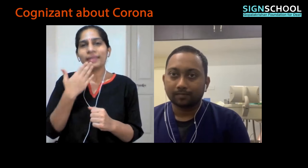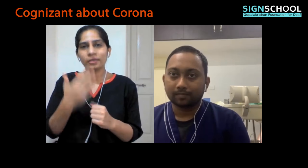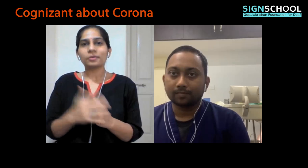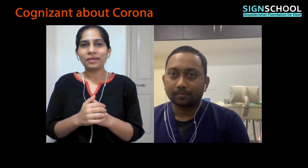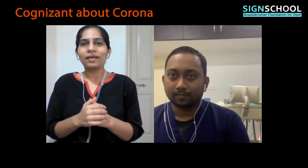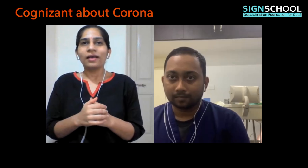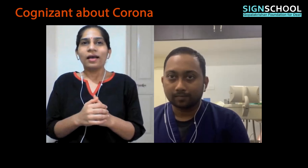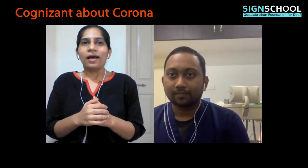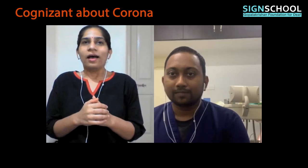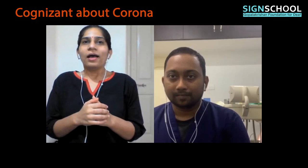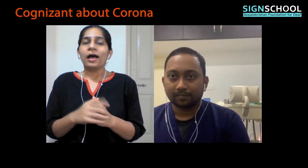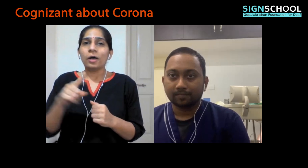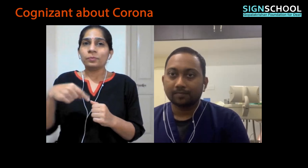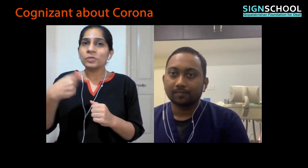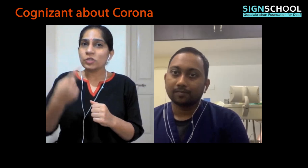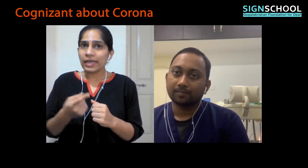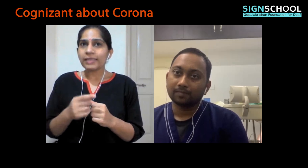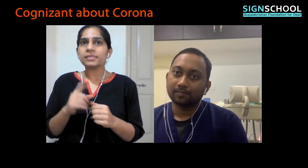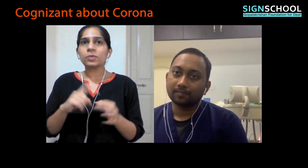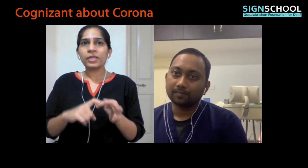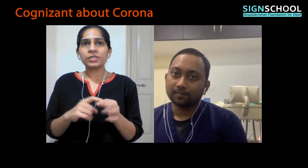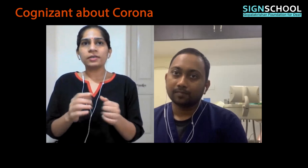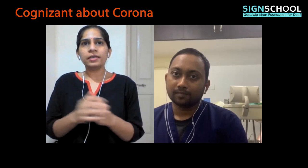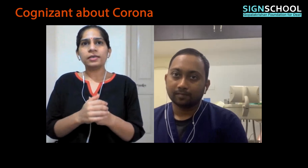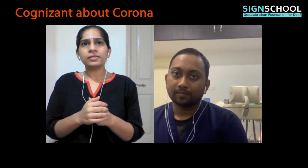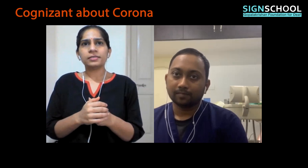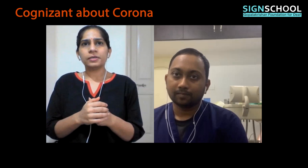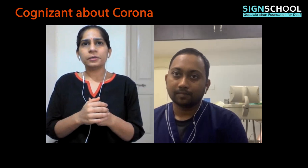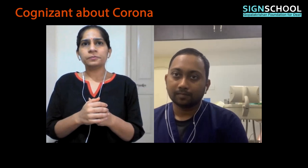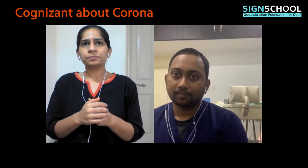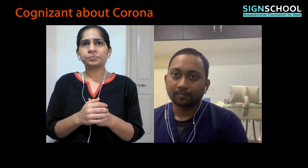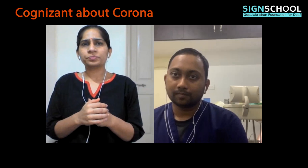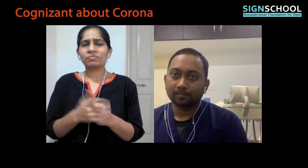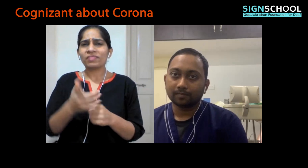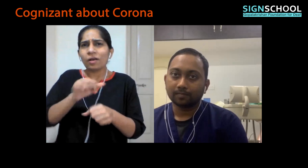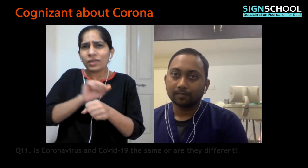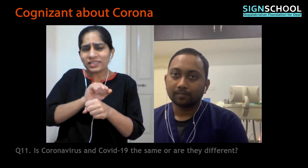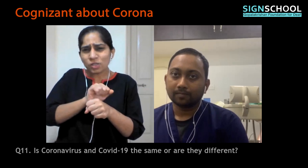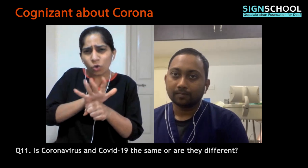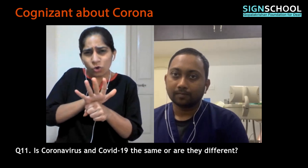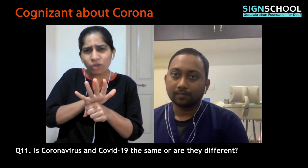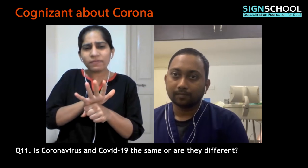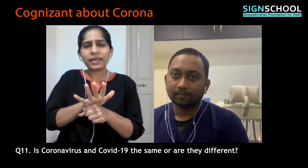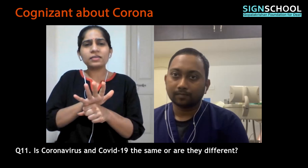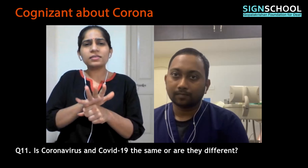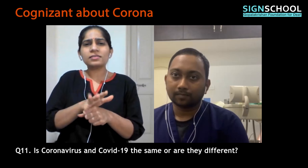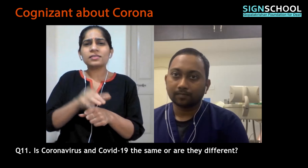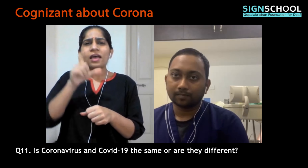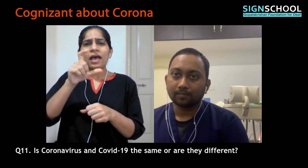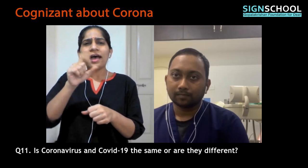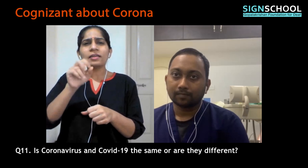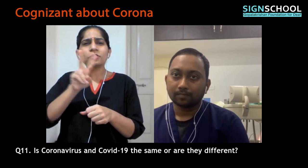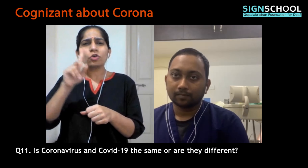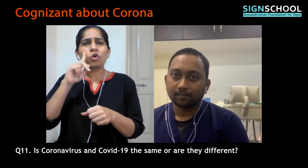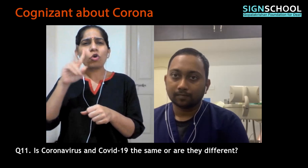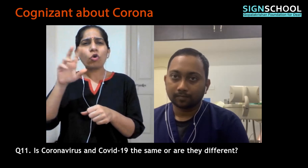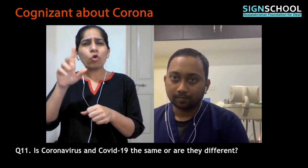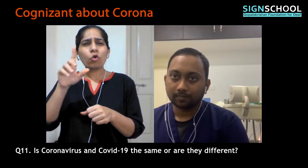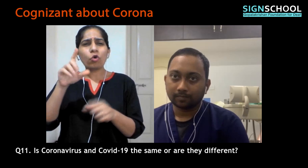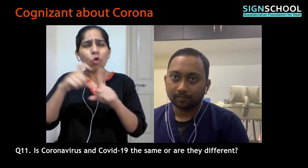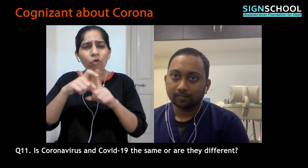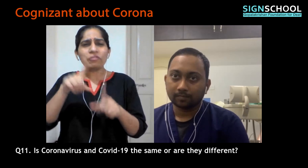Okay, thank you. So the next question is coronavirus and